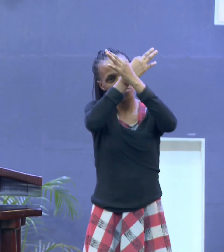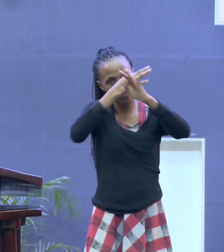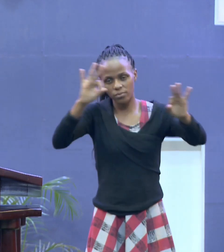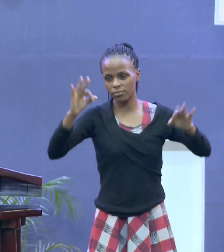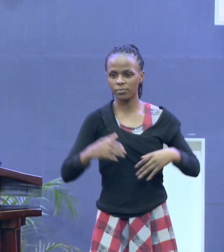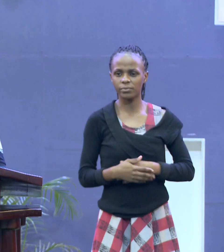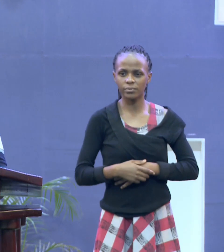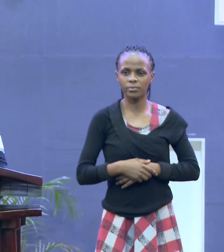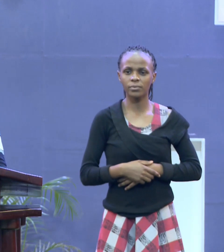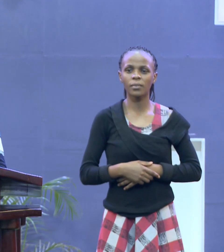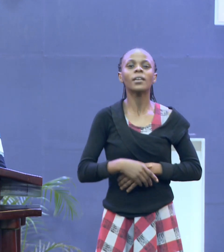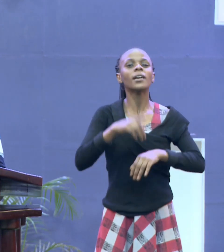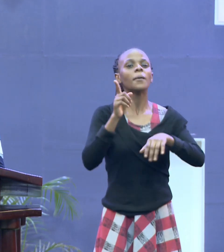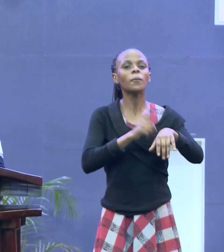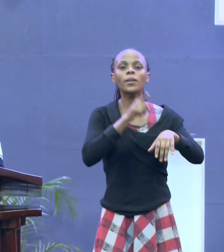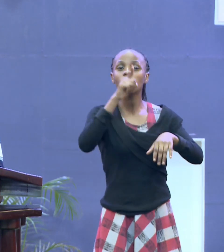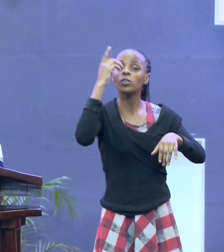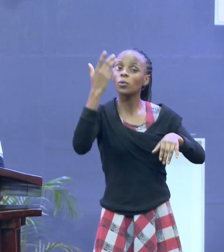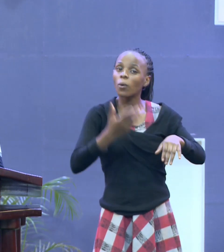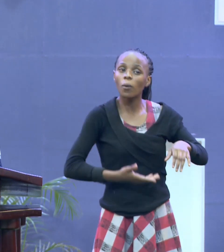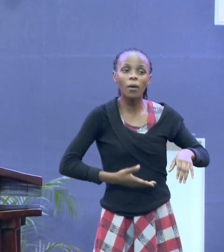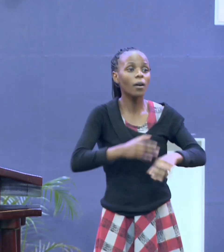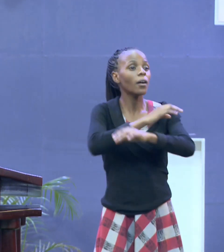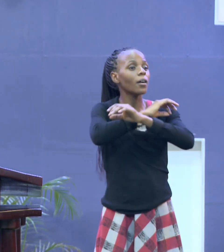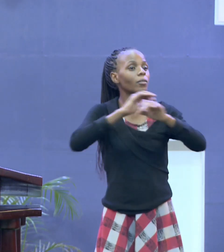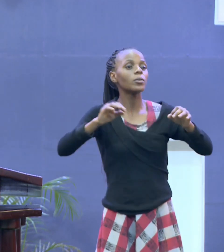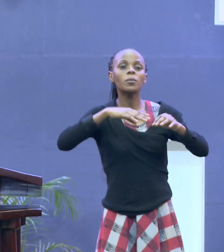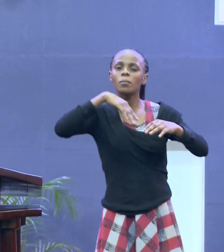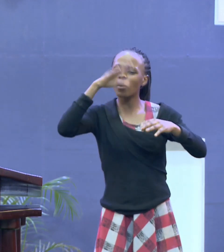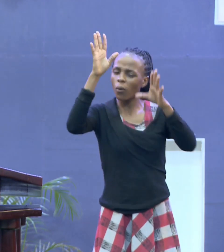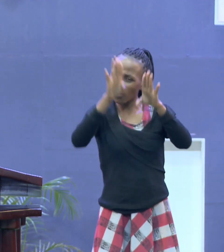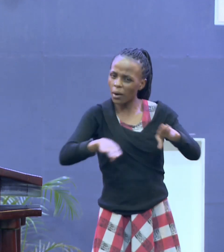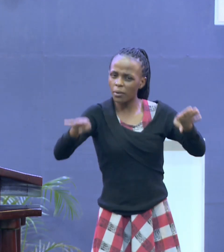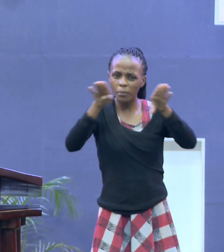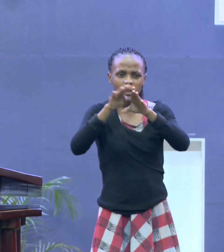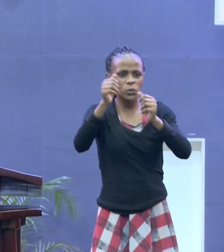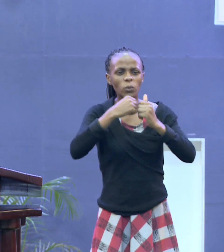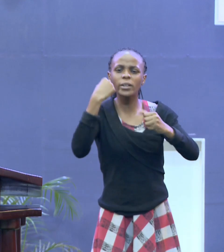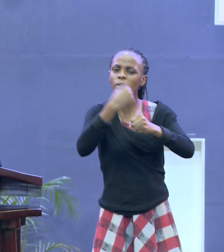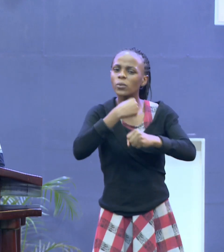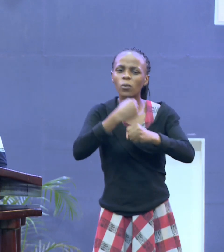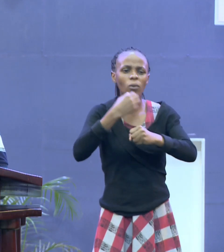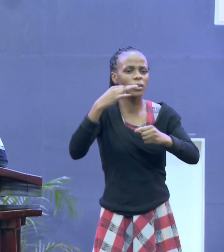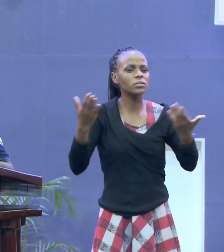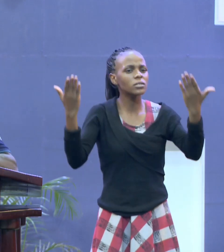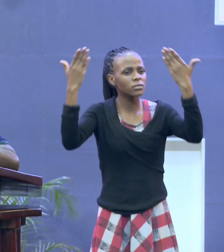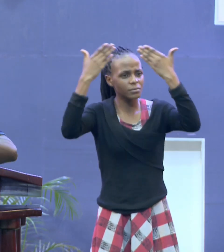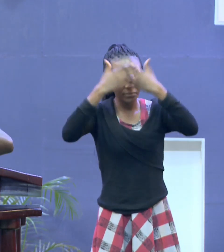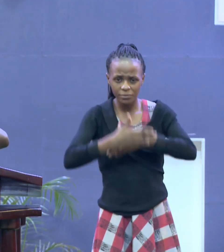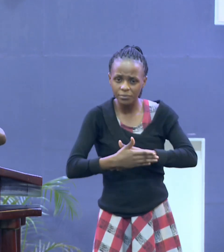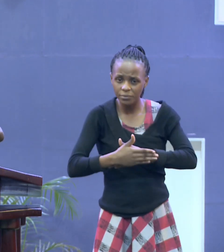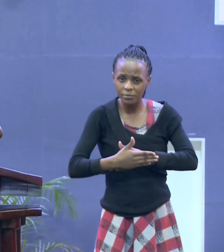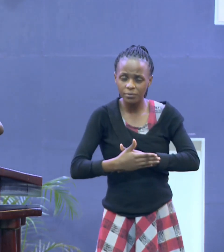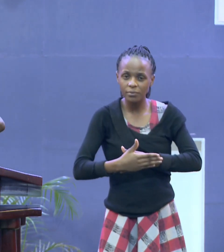you free. Nga tokyalina kukkiriziganya na nkola za kizikiza. You no longer have conformity with the darkness.